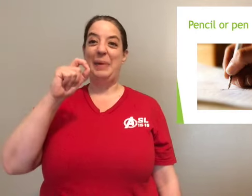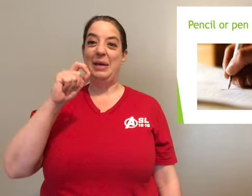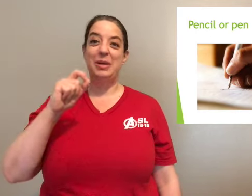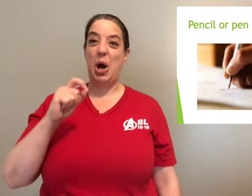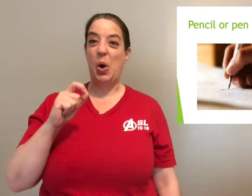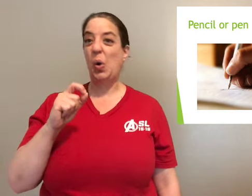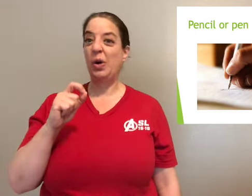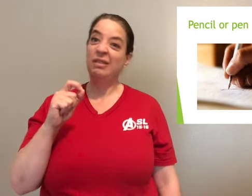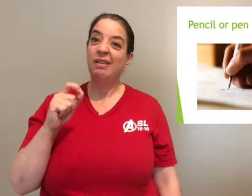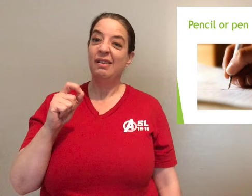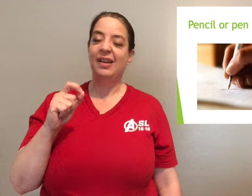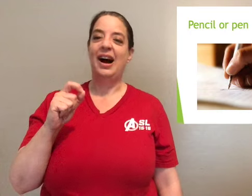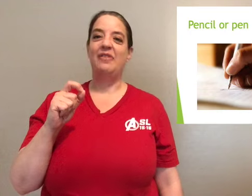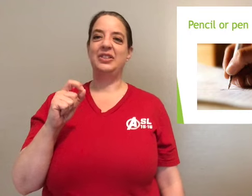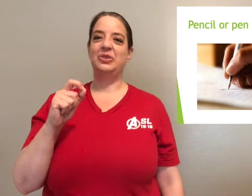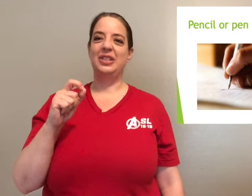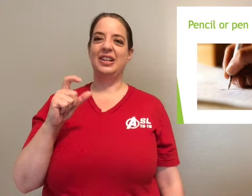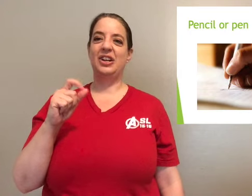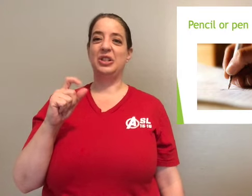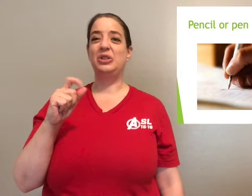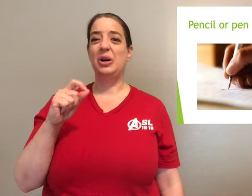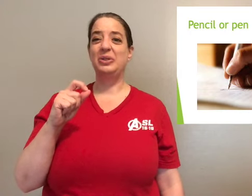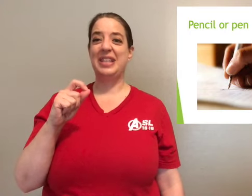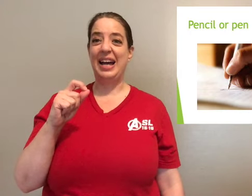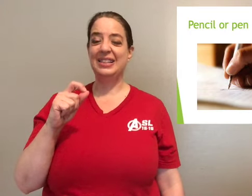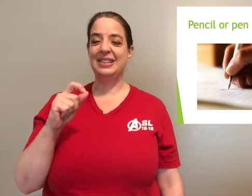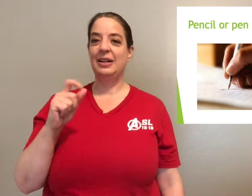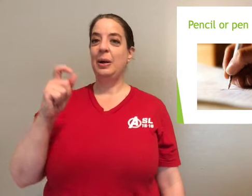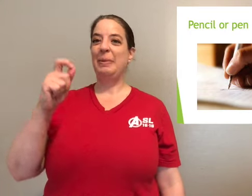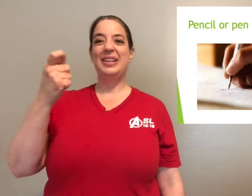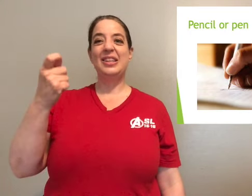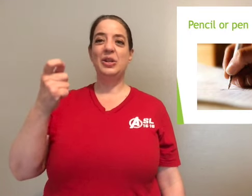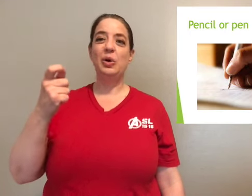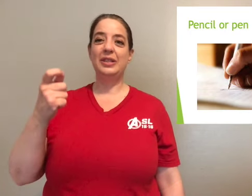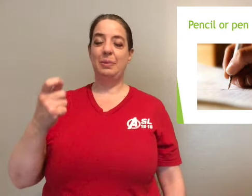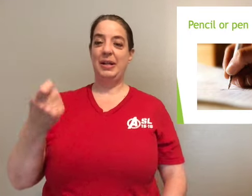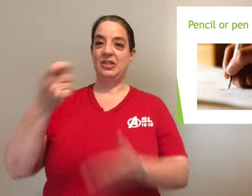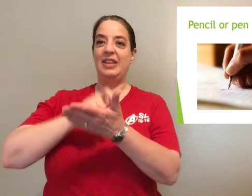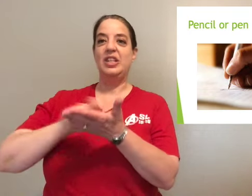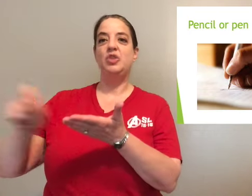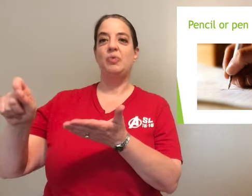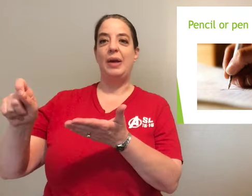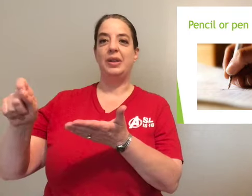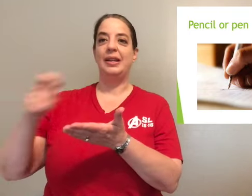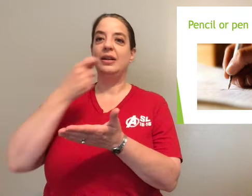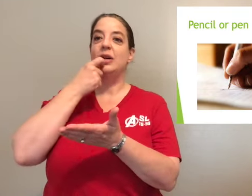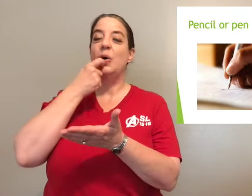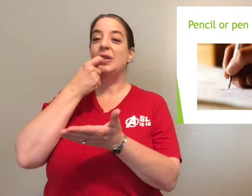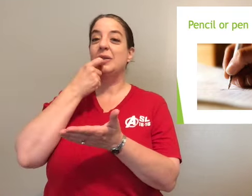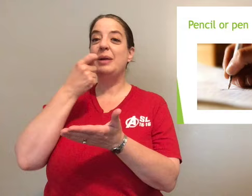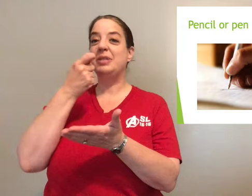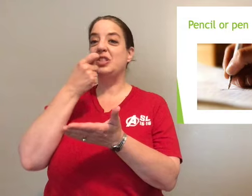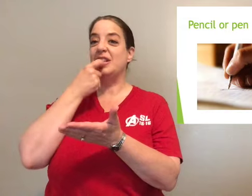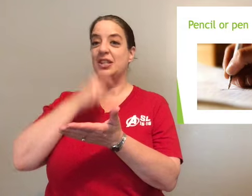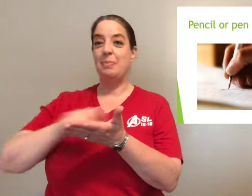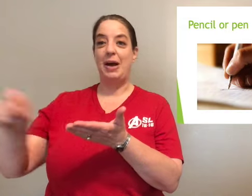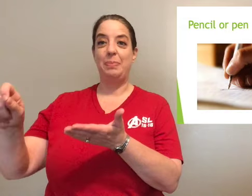baby O. I've also seen it called a closed X. But it's like you're holding a pencil and then you write with it. Or sometimes it starts at your mouth,